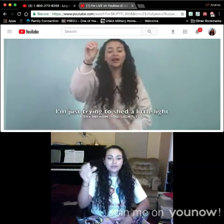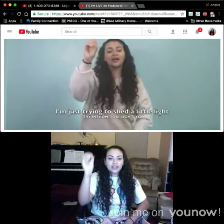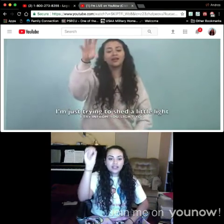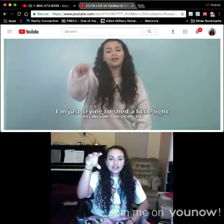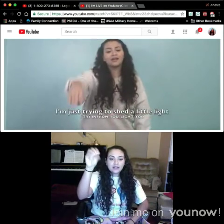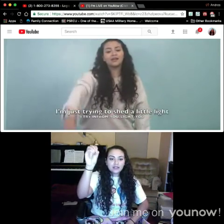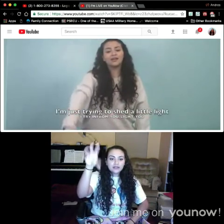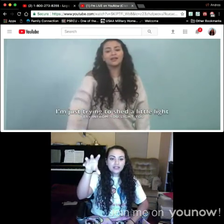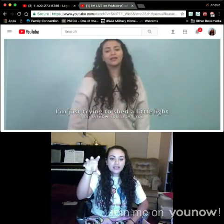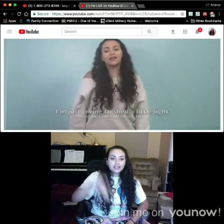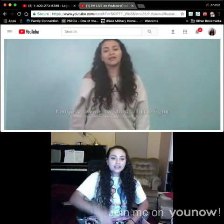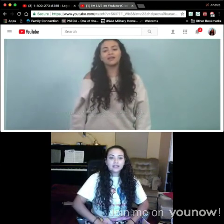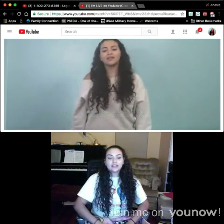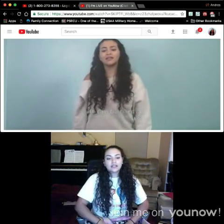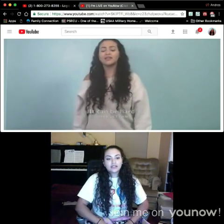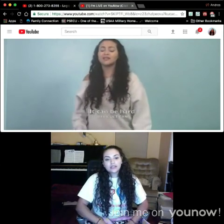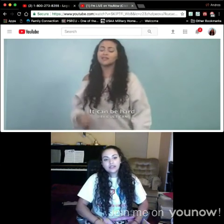I'm just trying to shed a little light.